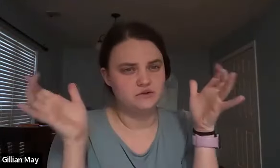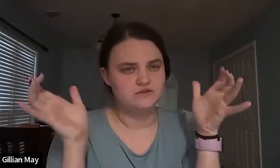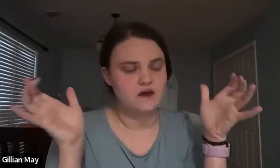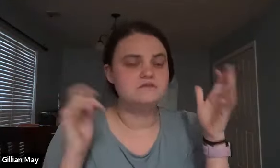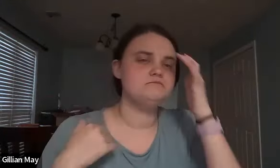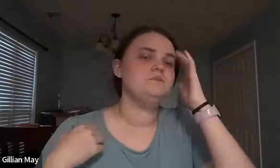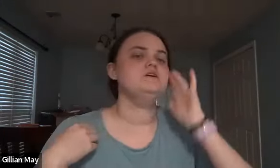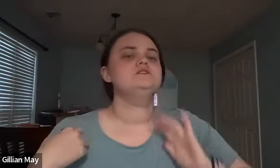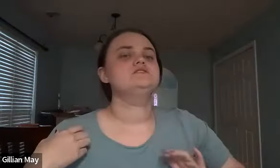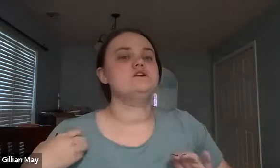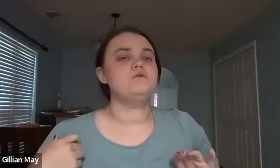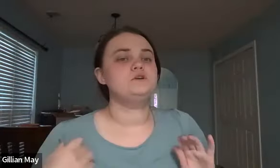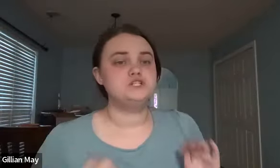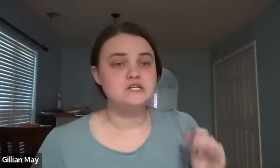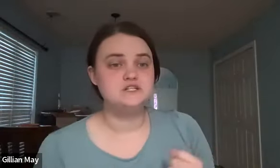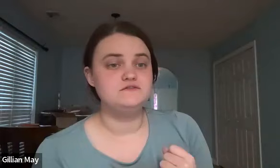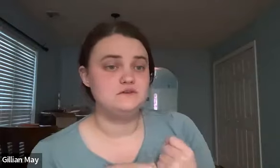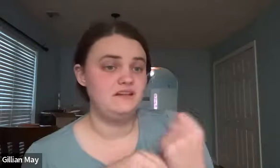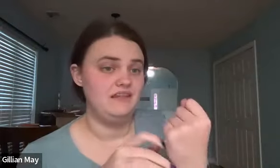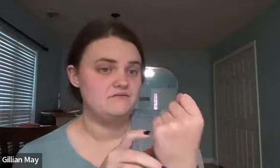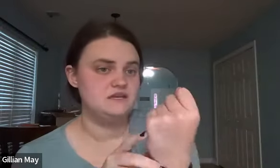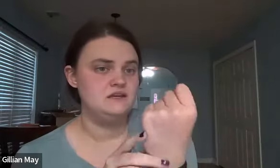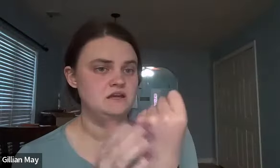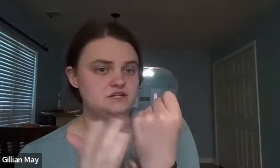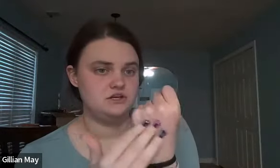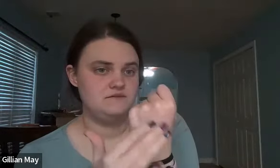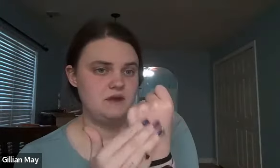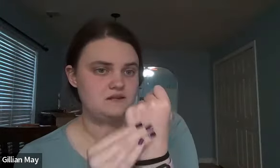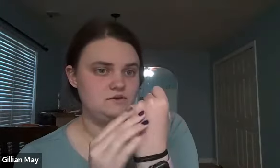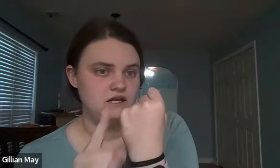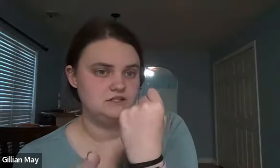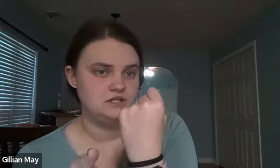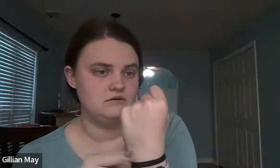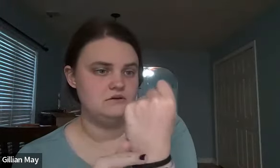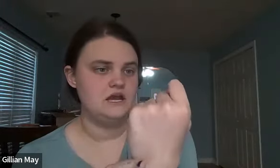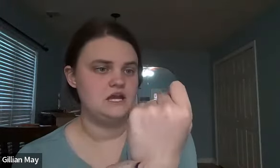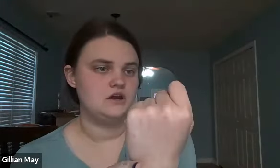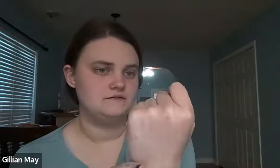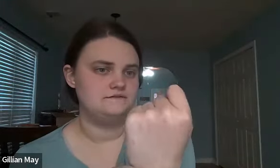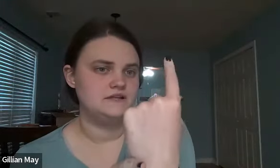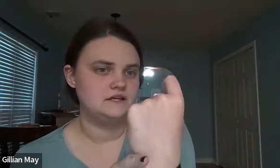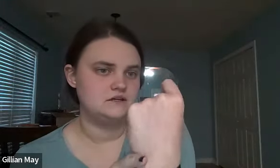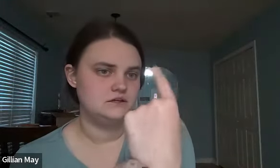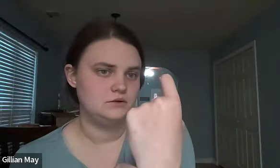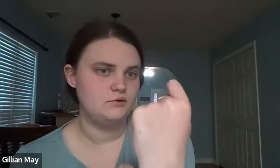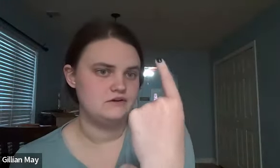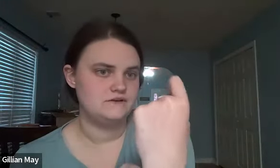those 5. So what you're going to do for 11 is you're going to have the back of your hand show and you're going to flick your pointer finger